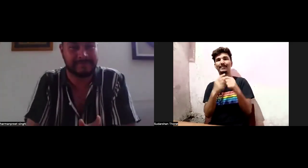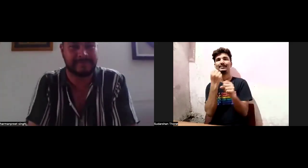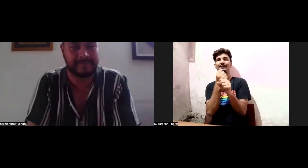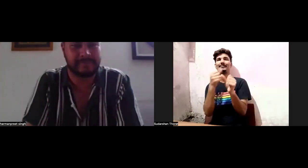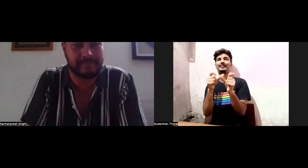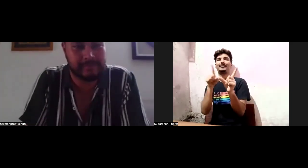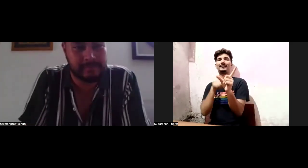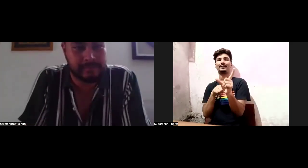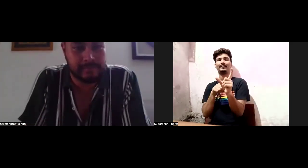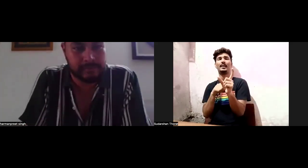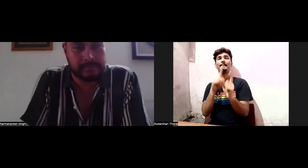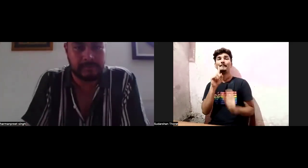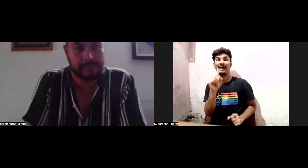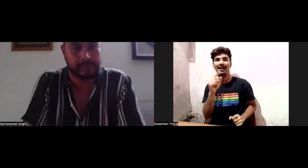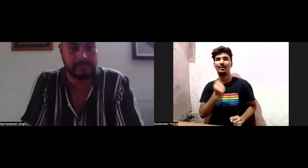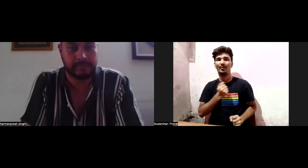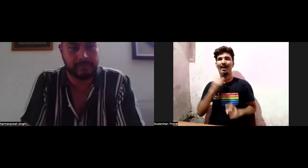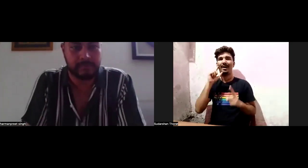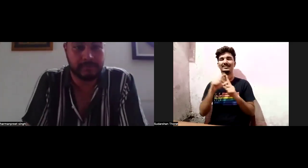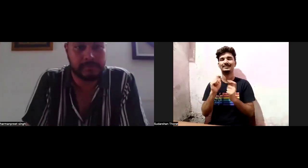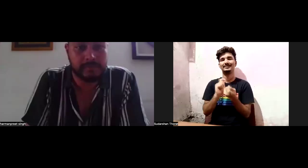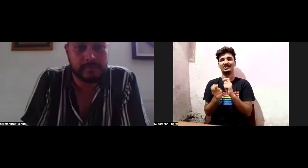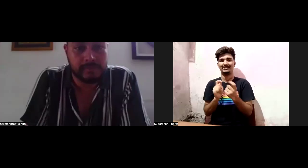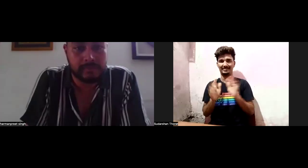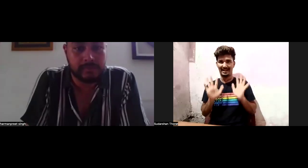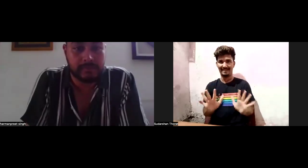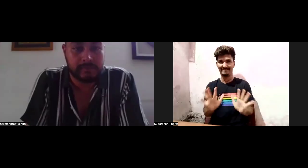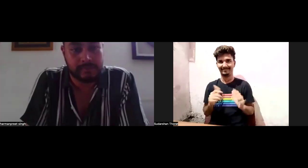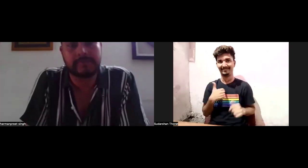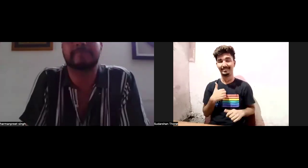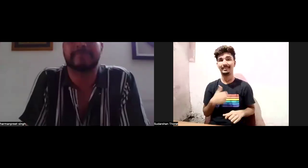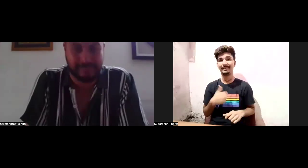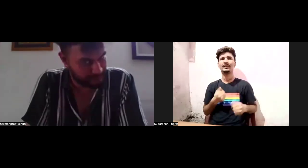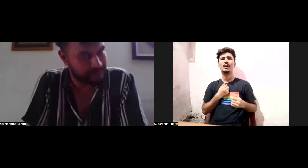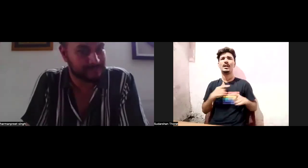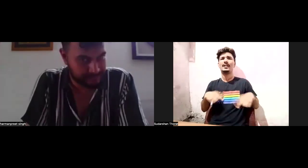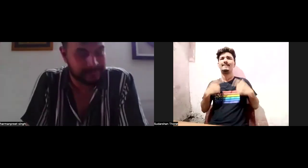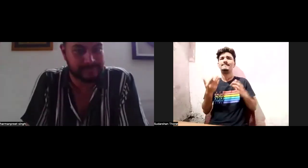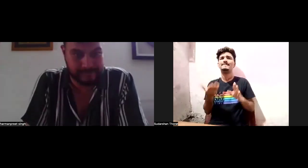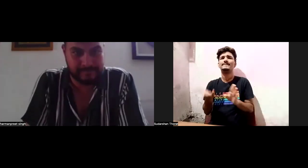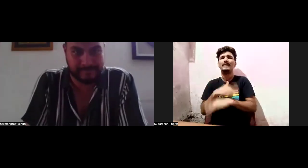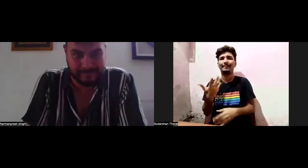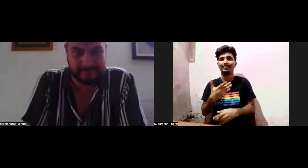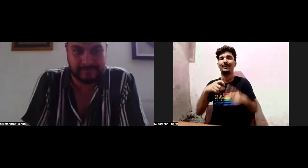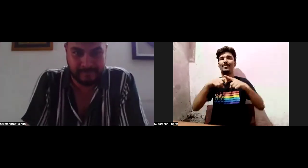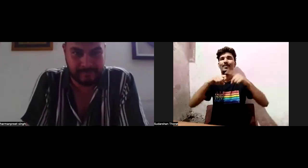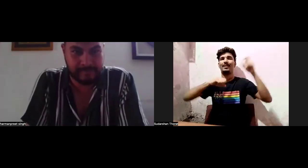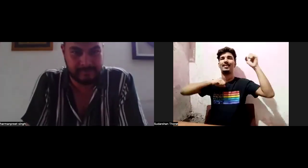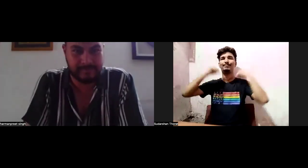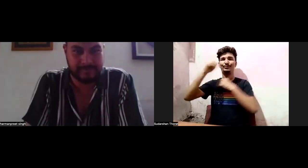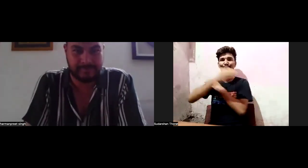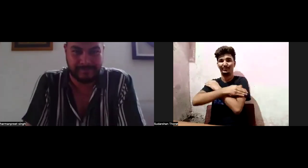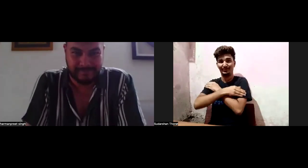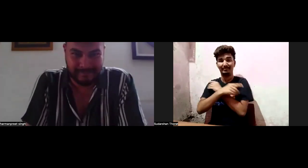bisexual and also I'm gay. But I have a fluid identity.